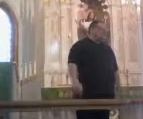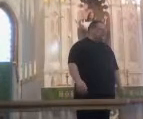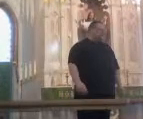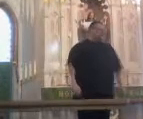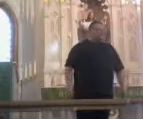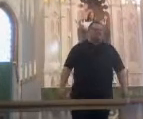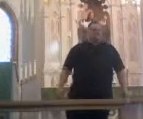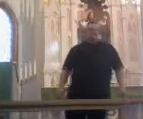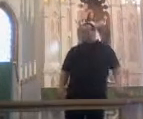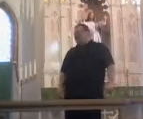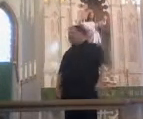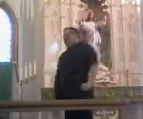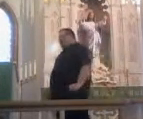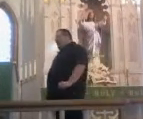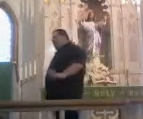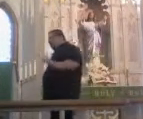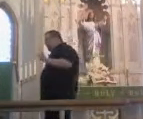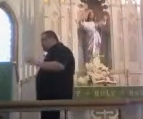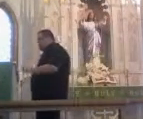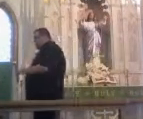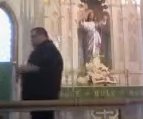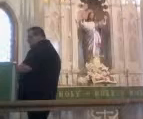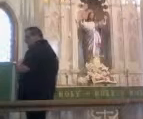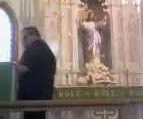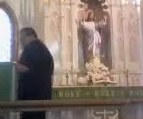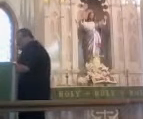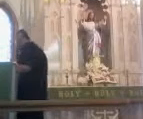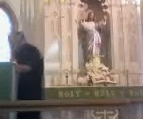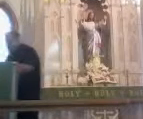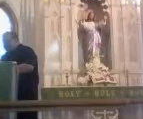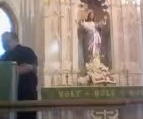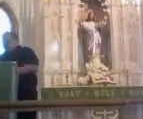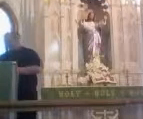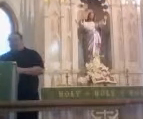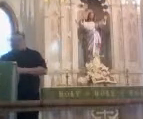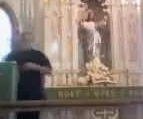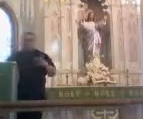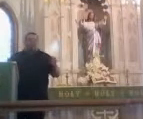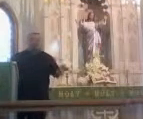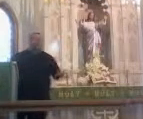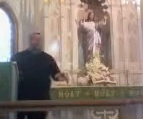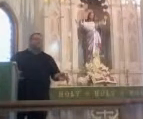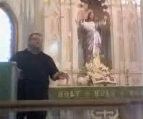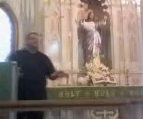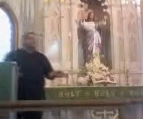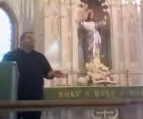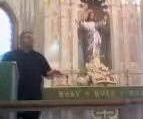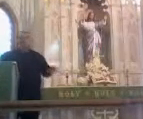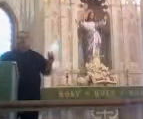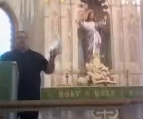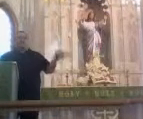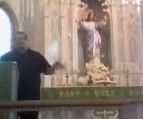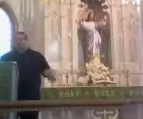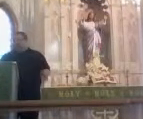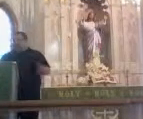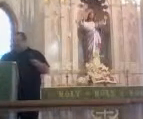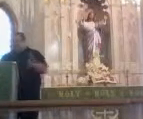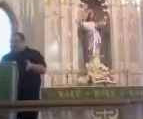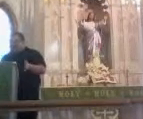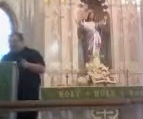Elijah. And Elijah, in response, runs away. He ran away, and he got to